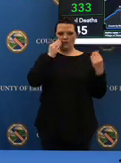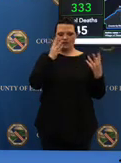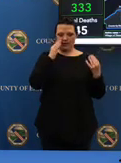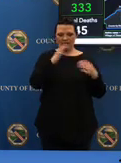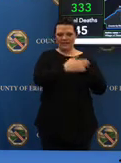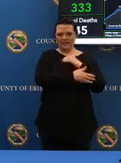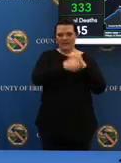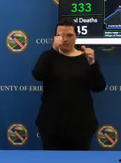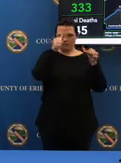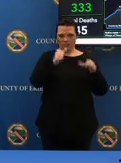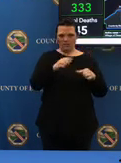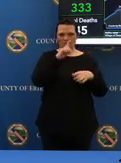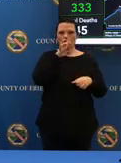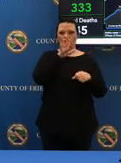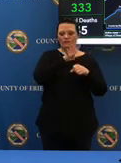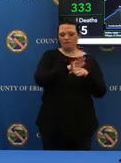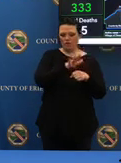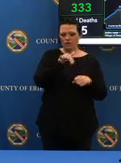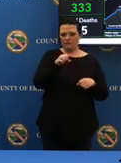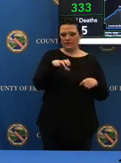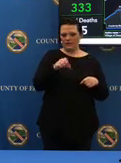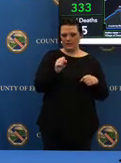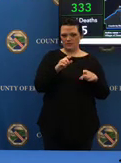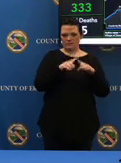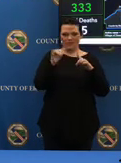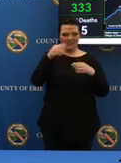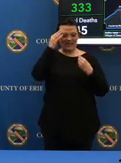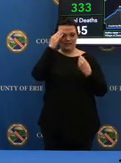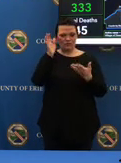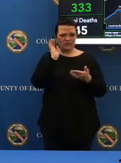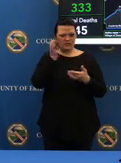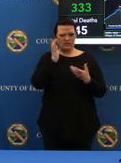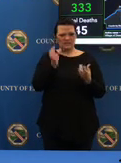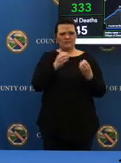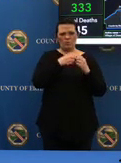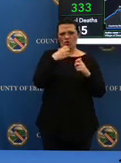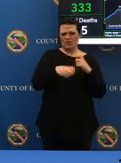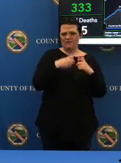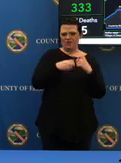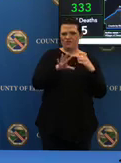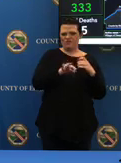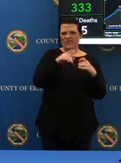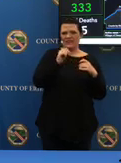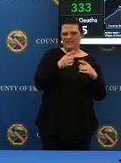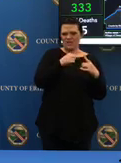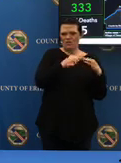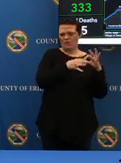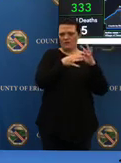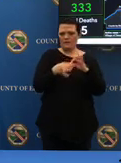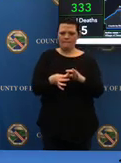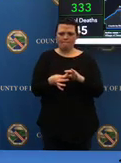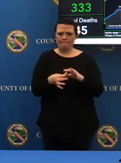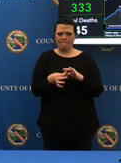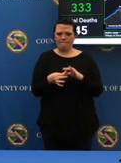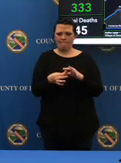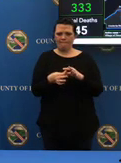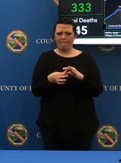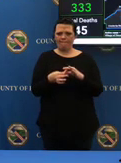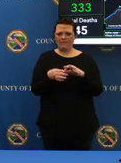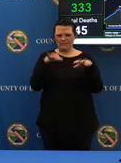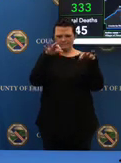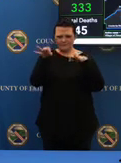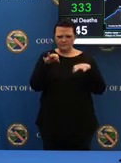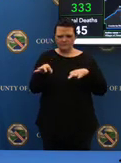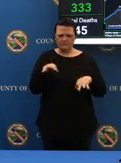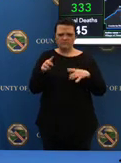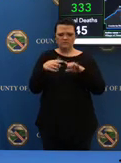up regarding confirmed cases, but that information seems much more difficult to come by when it comes to getting breakdowns in regard